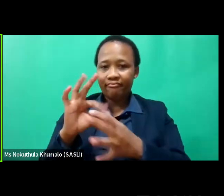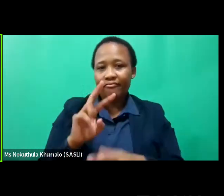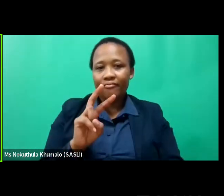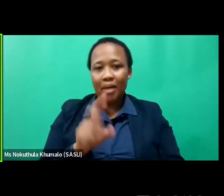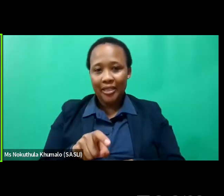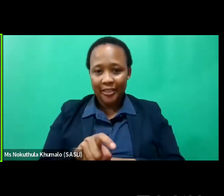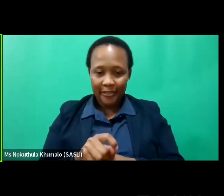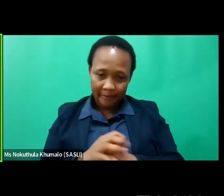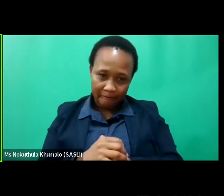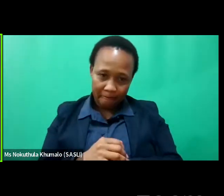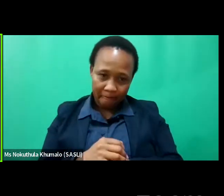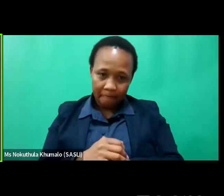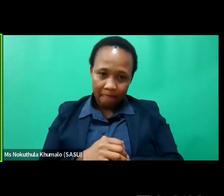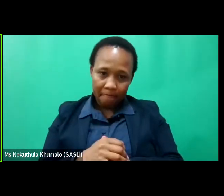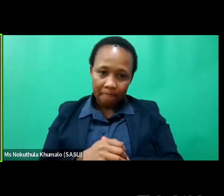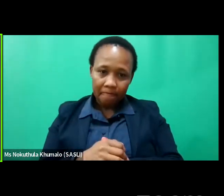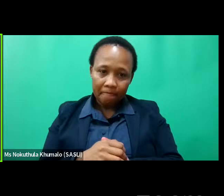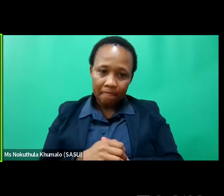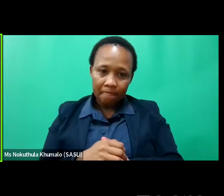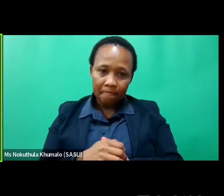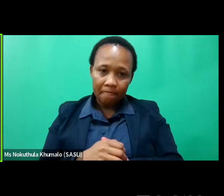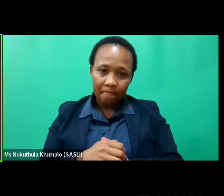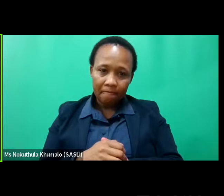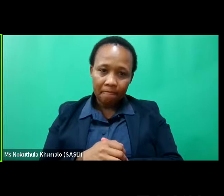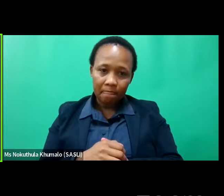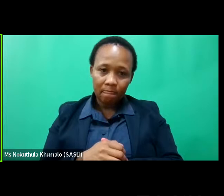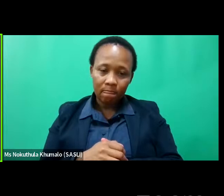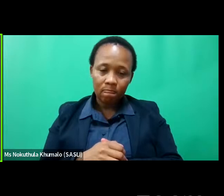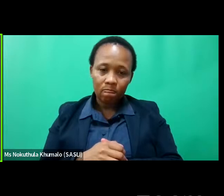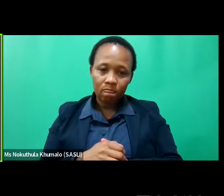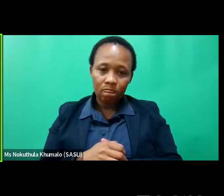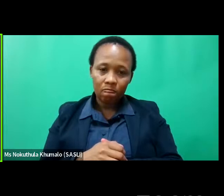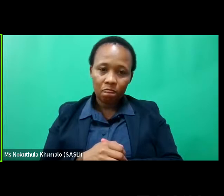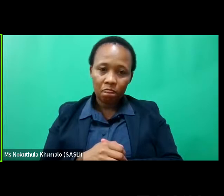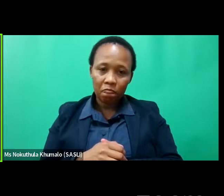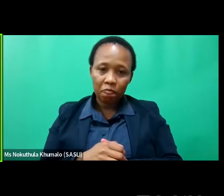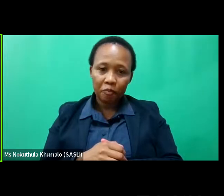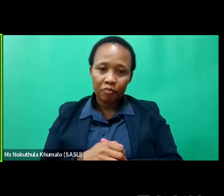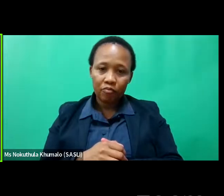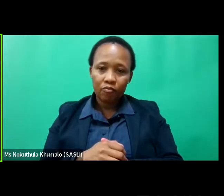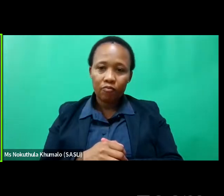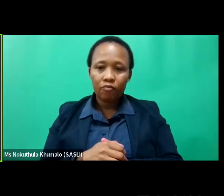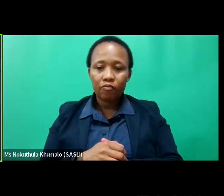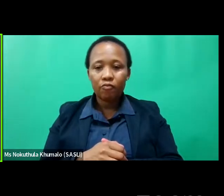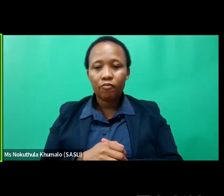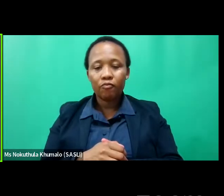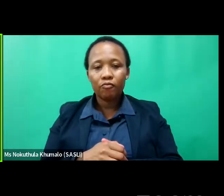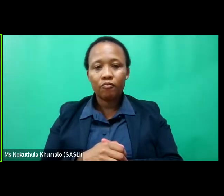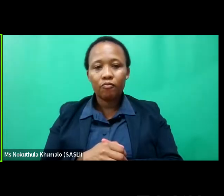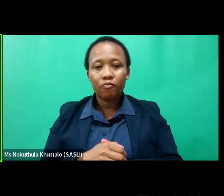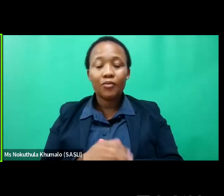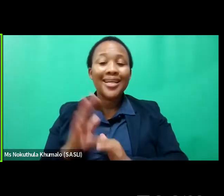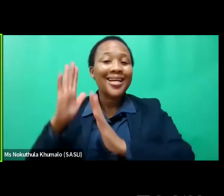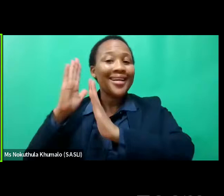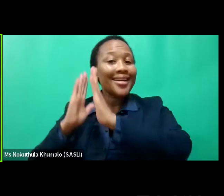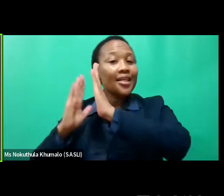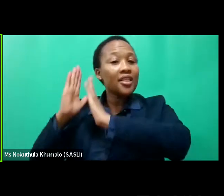Now, because of the history of the ongoing struggle